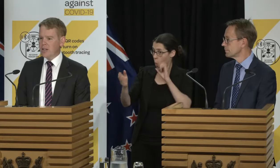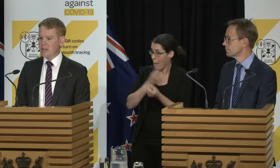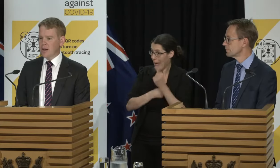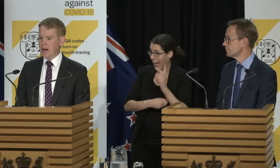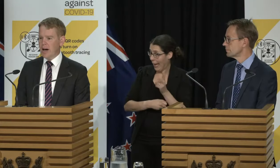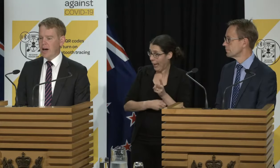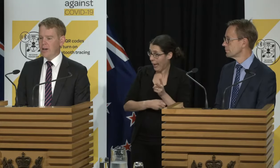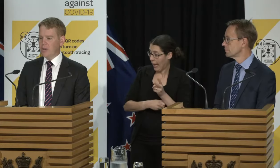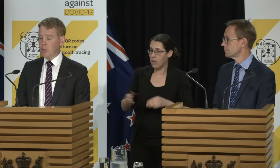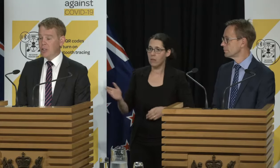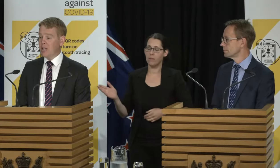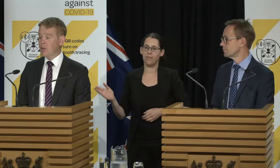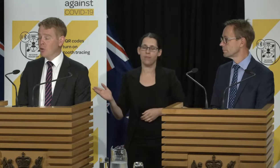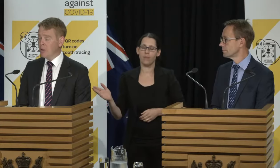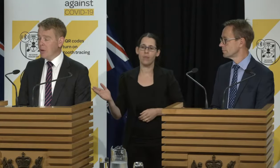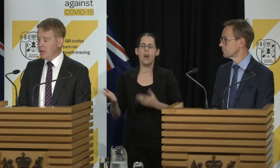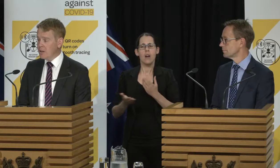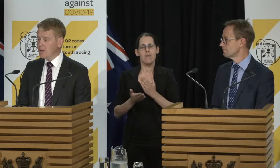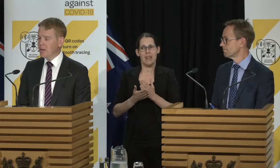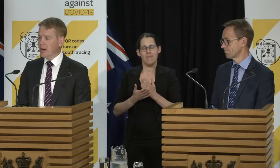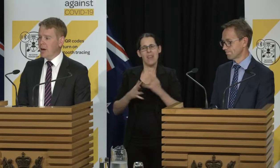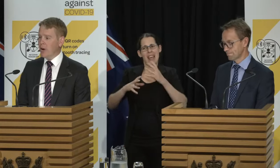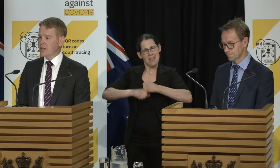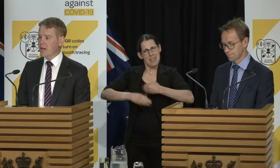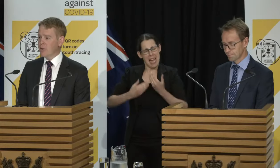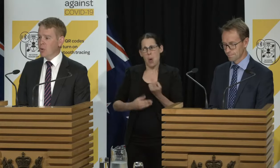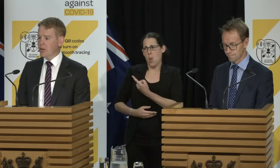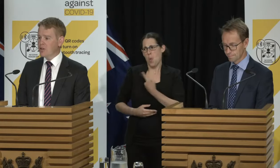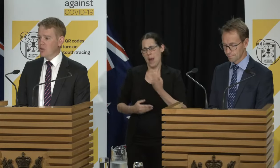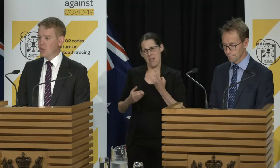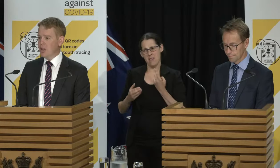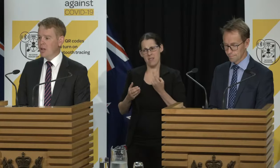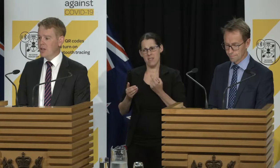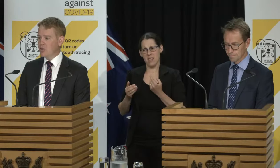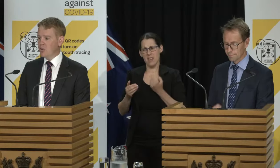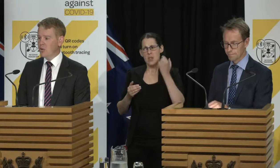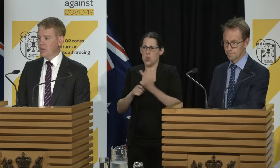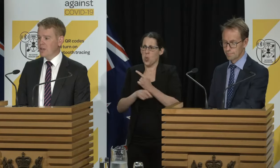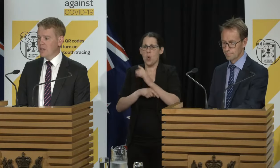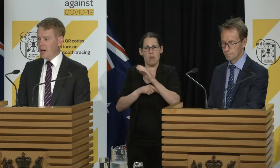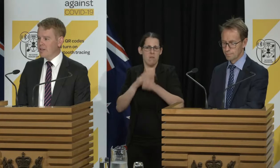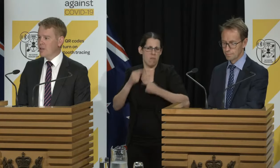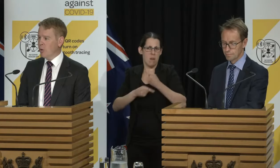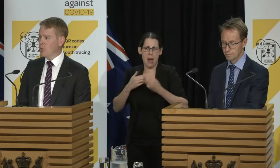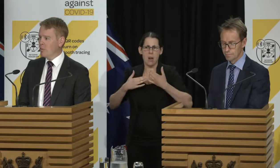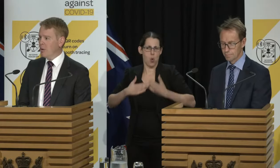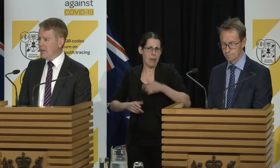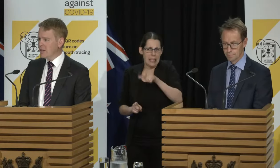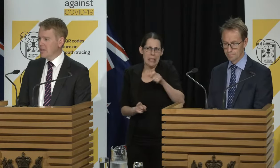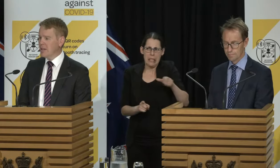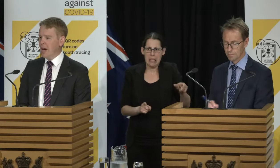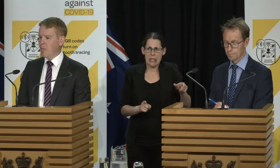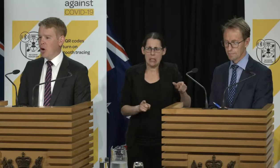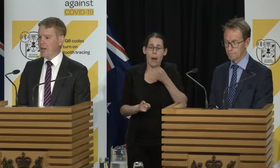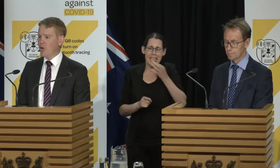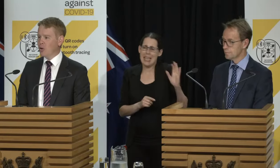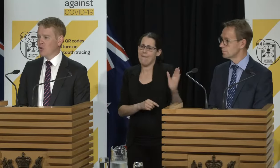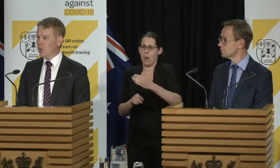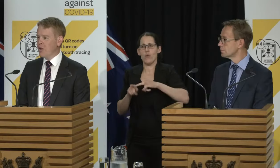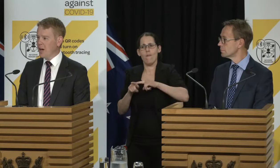we ask, we're dealing with human beings, we ask everybody to adhere to the standards that we put in place.